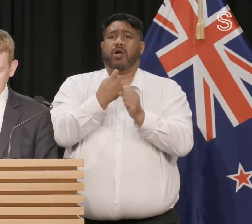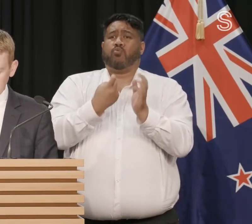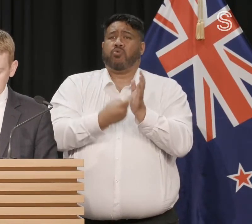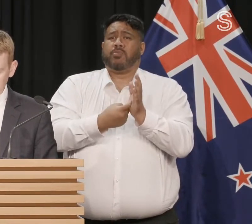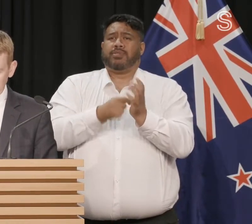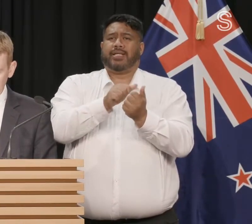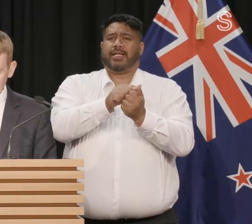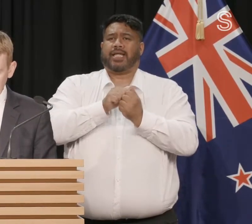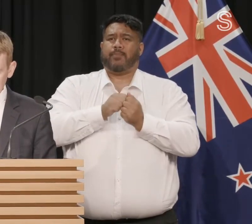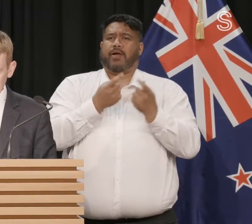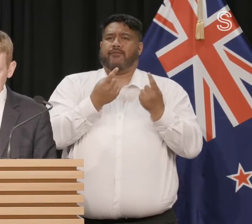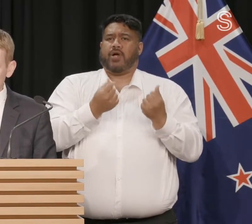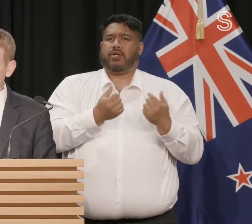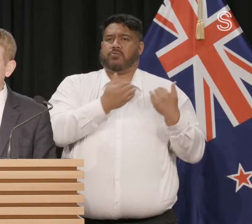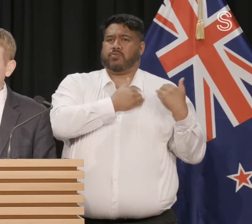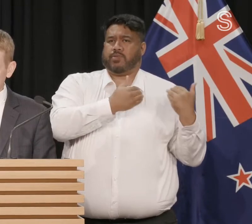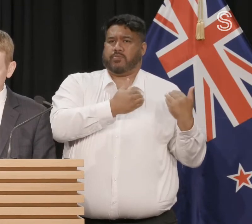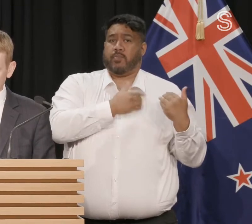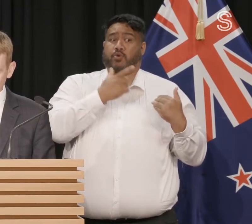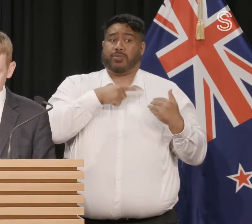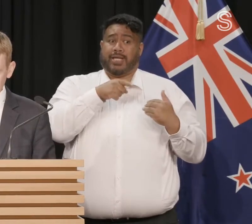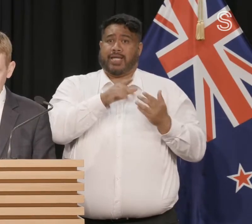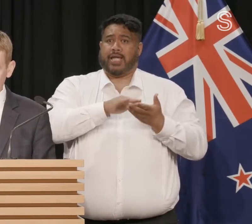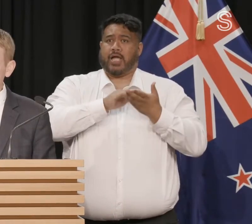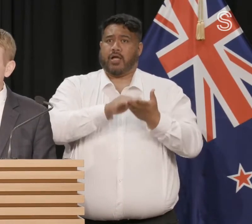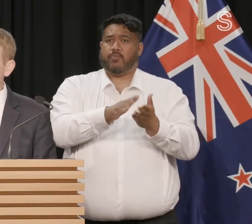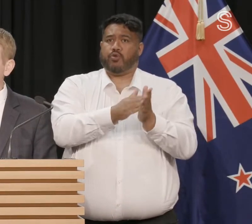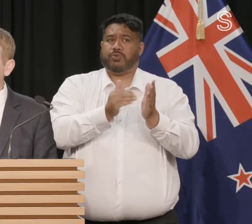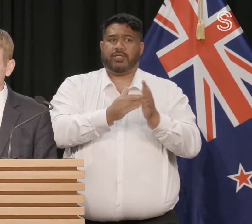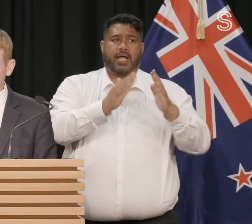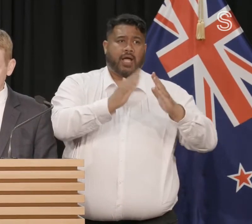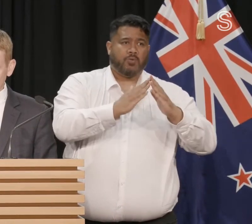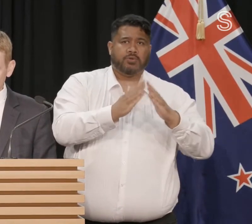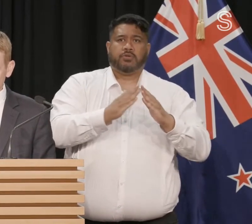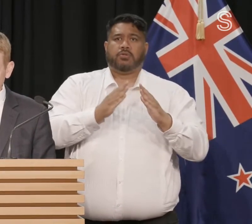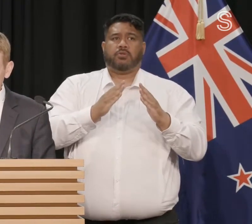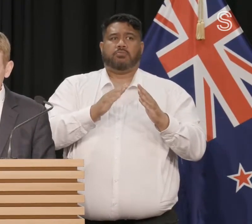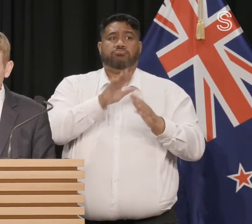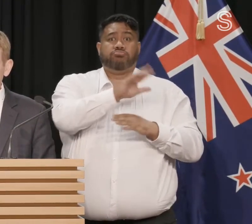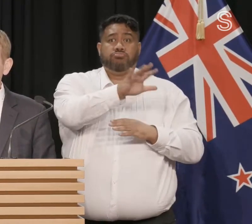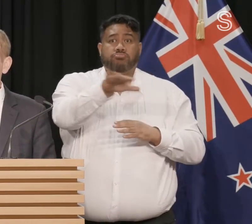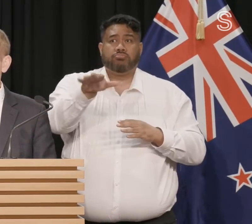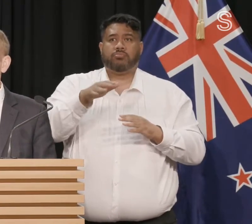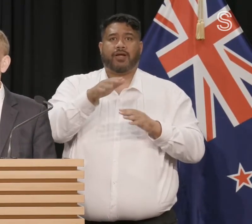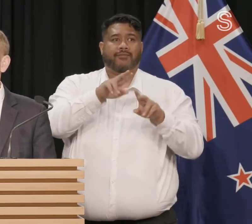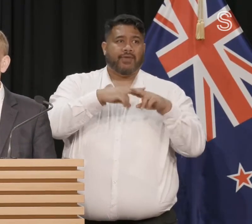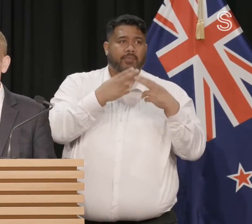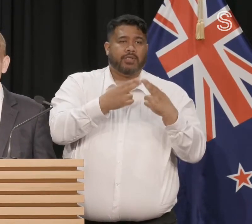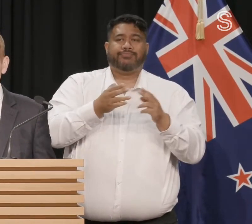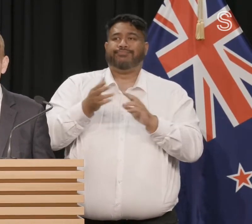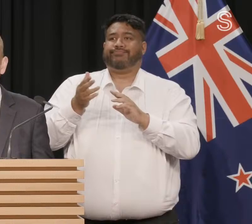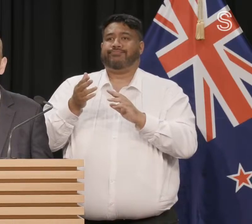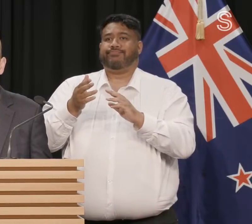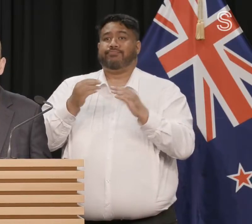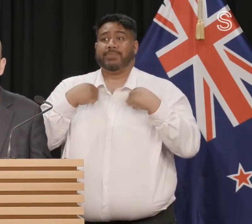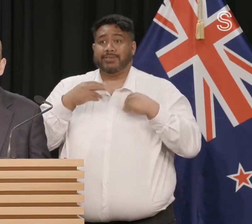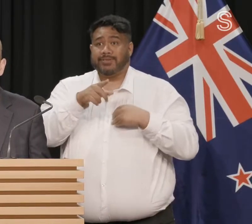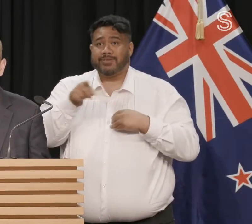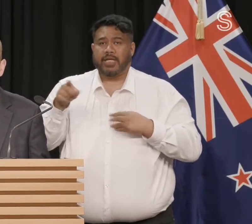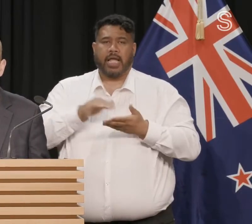Finance. He has seen New Zealand households and businesses through the greatest economic shock since the Great